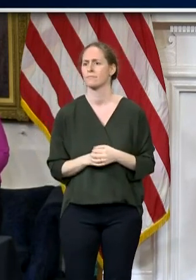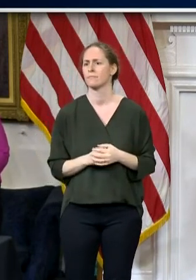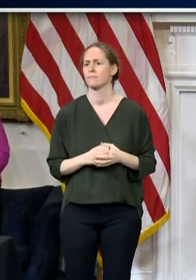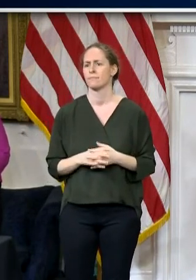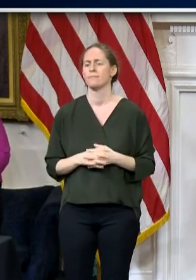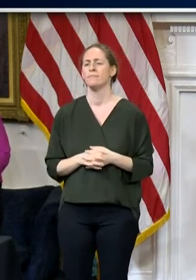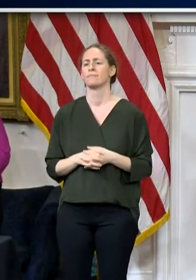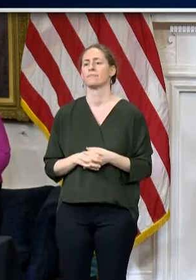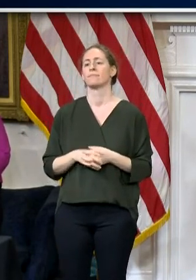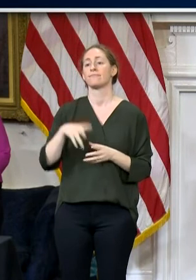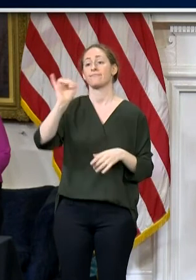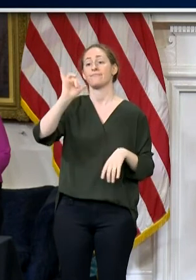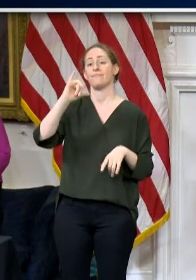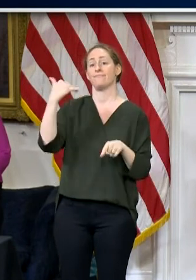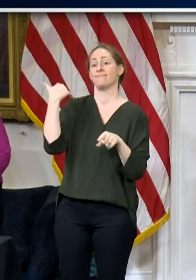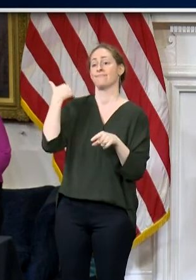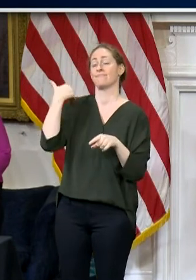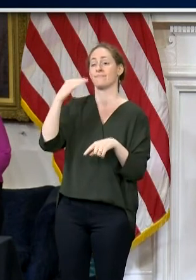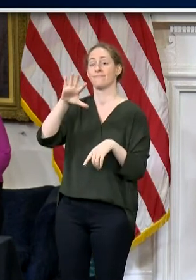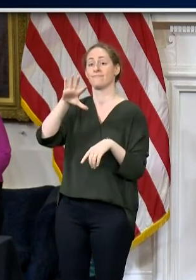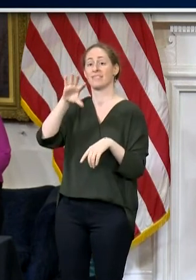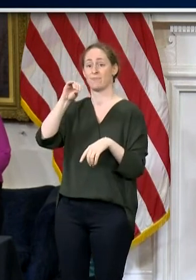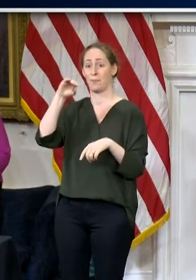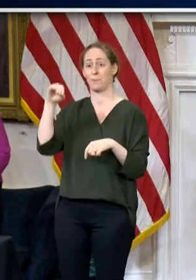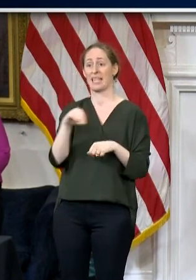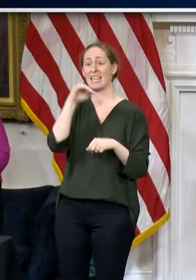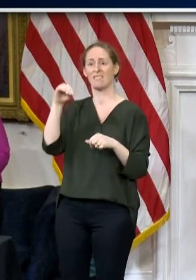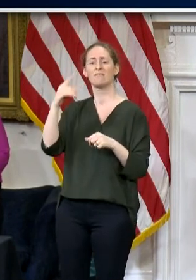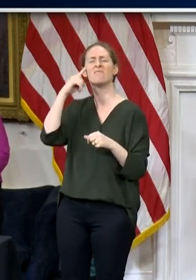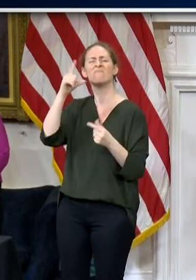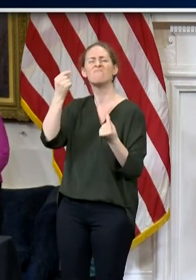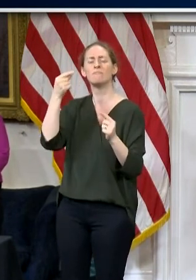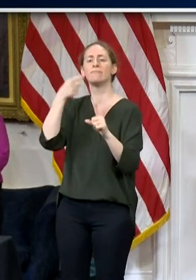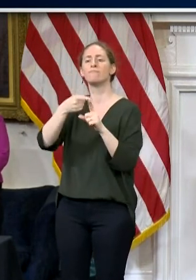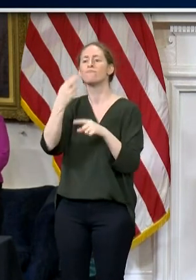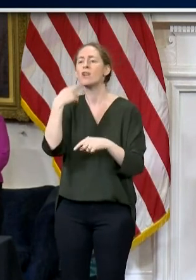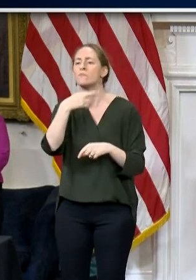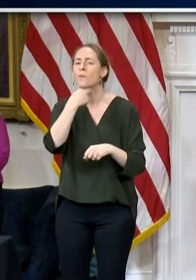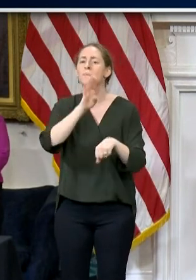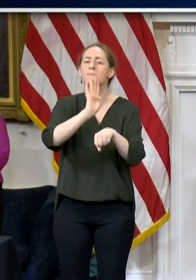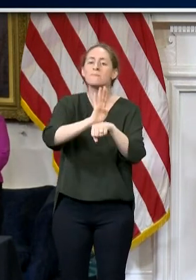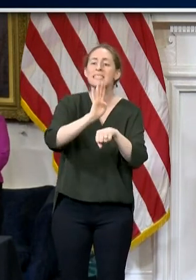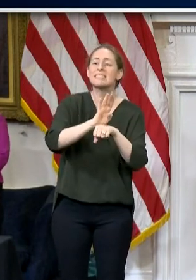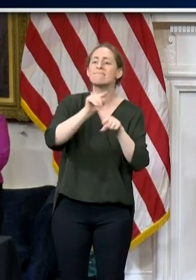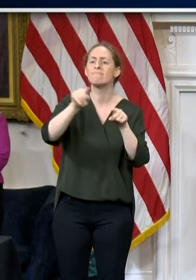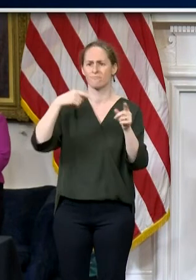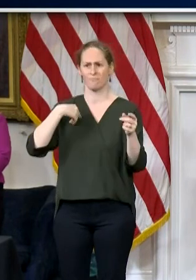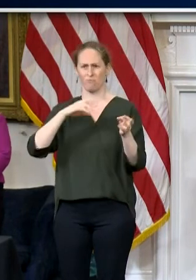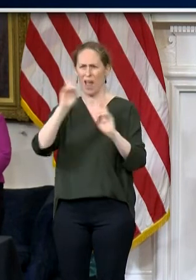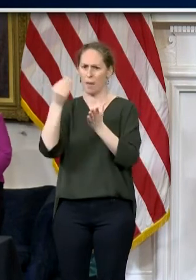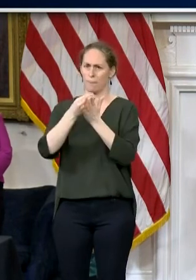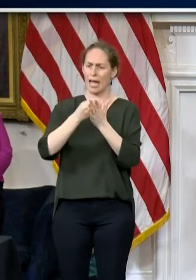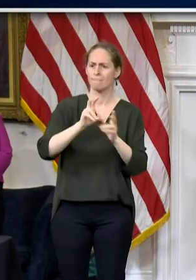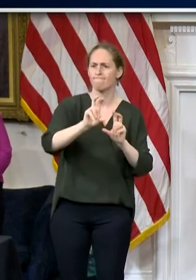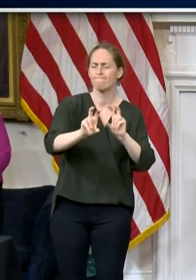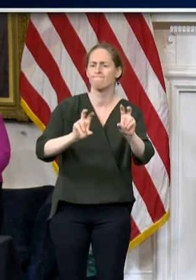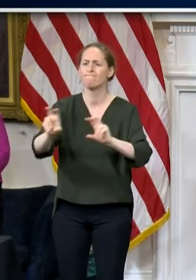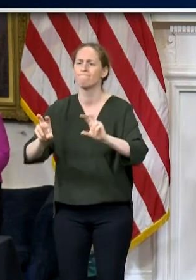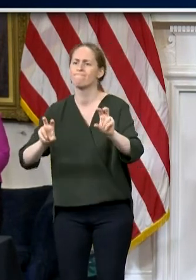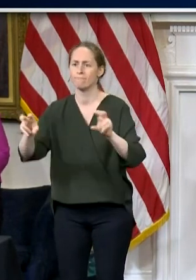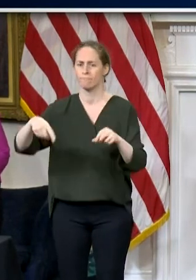million in direct relief for restaurants, which the state is distributing through and by our county